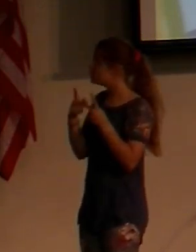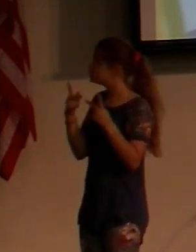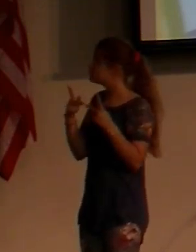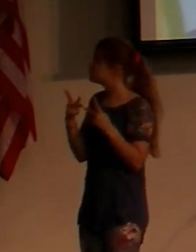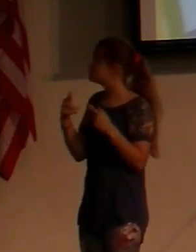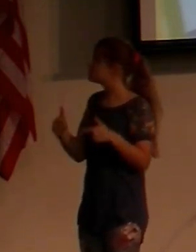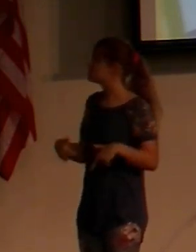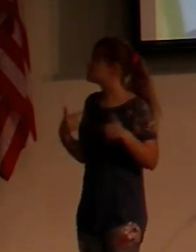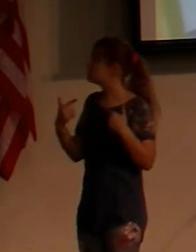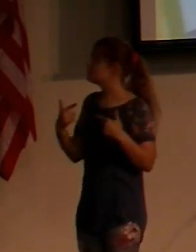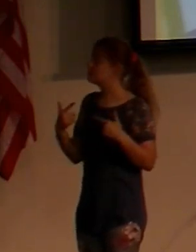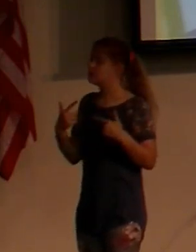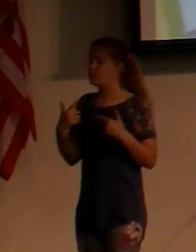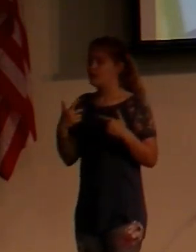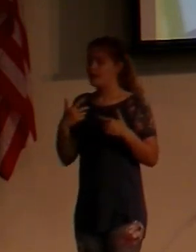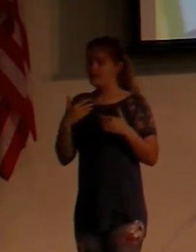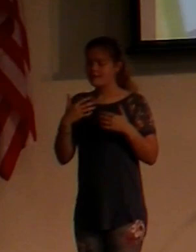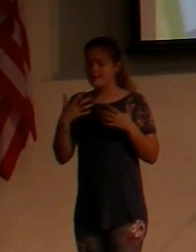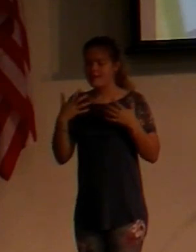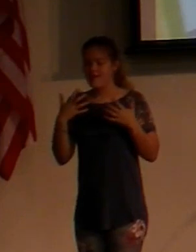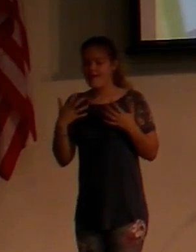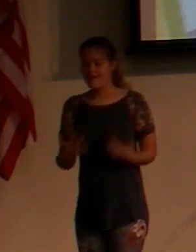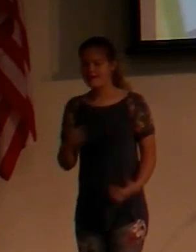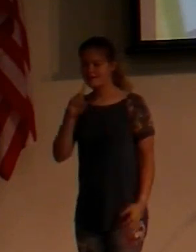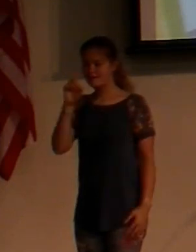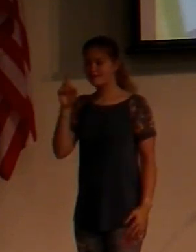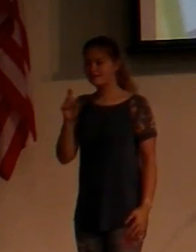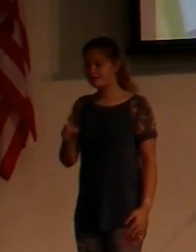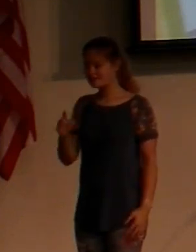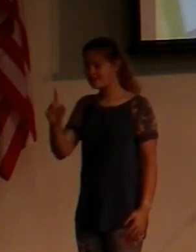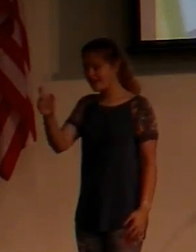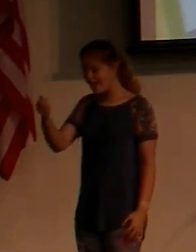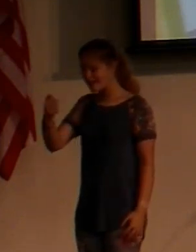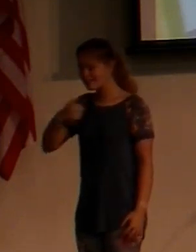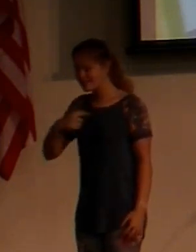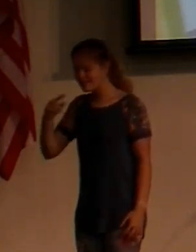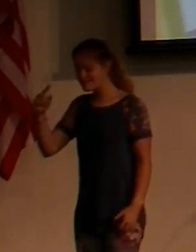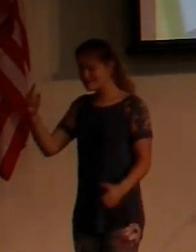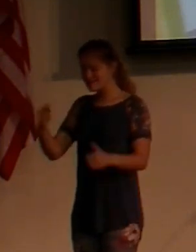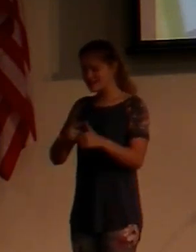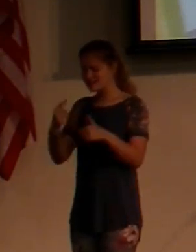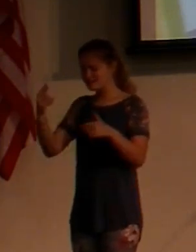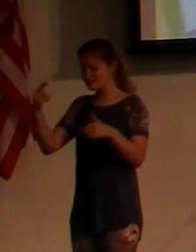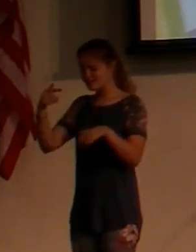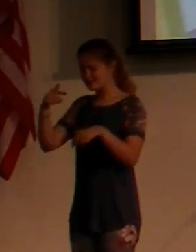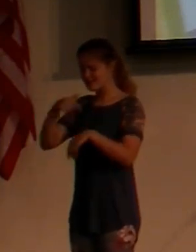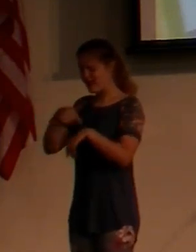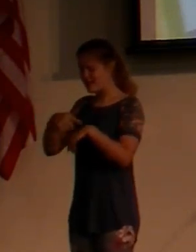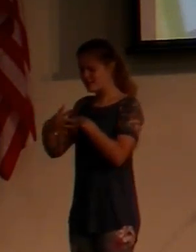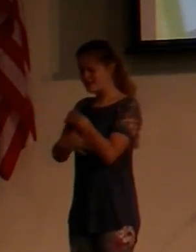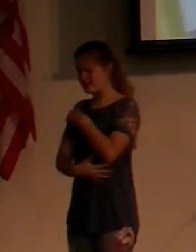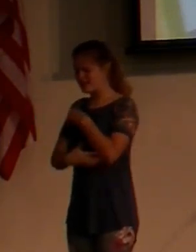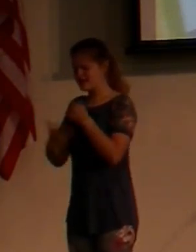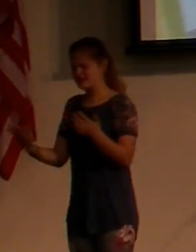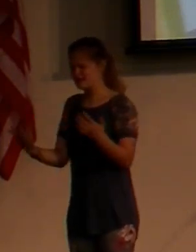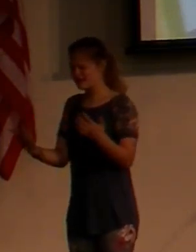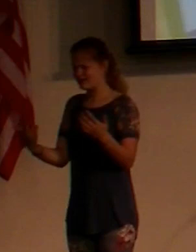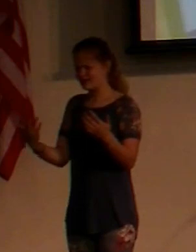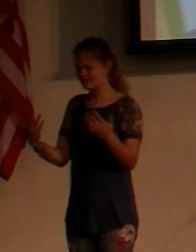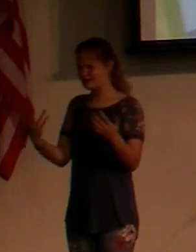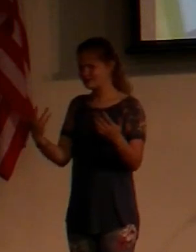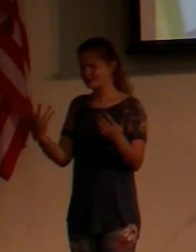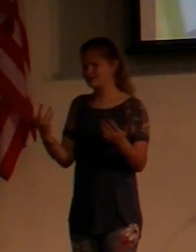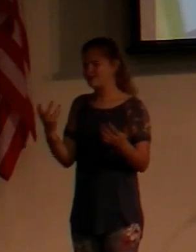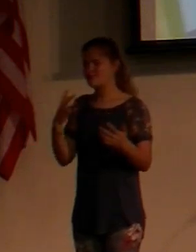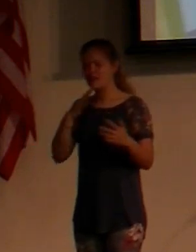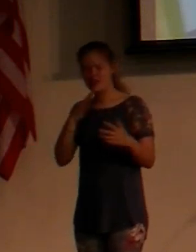that's a pretty heavy question to ask somebody that just entered the country and is on a short-term mission trip. But I talked with him a little bit, and the